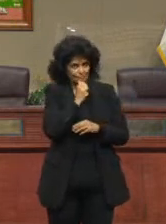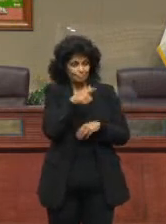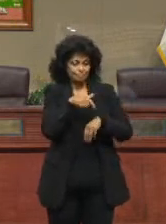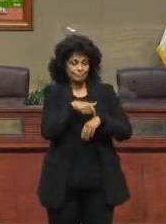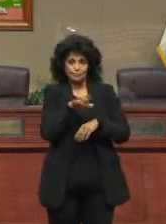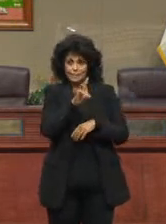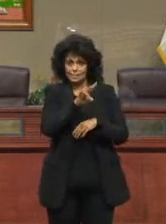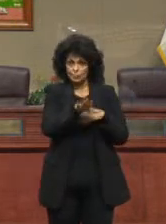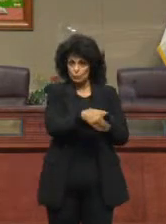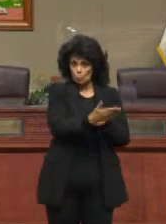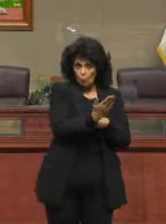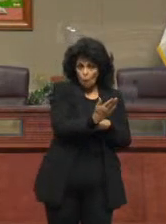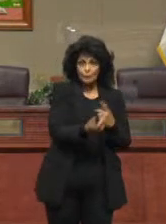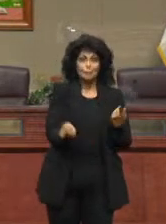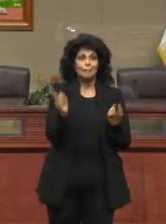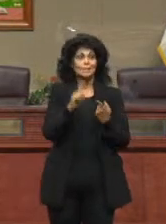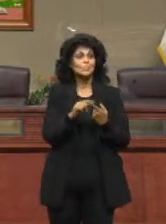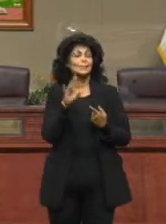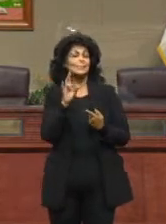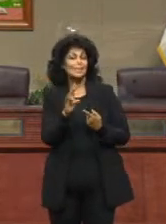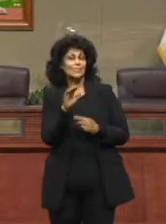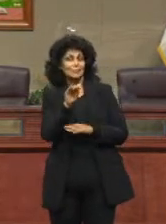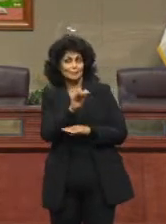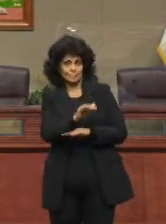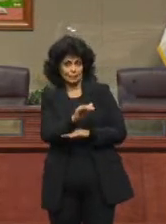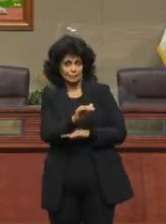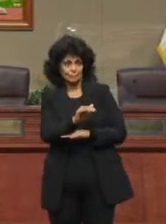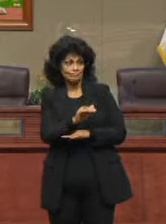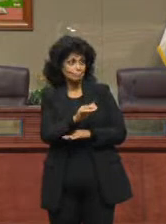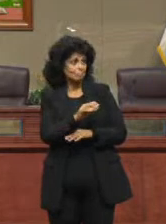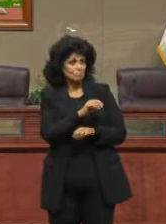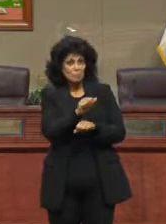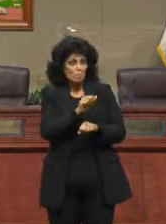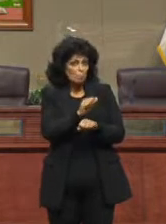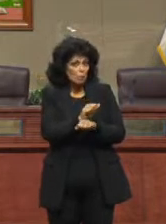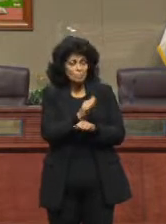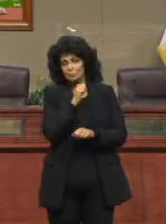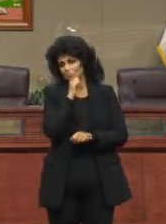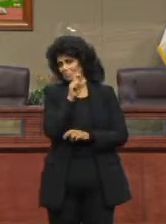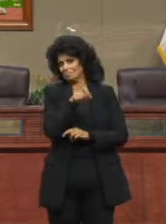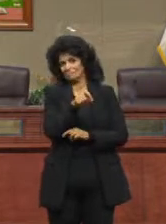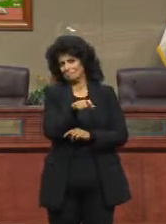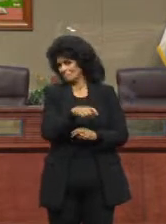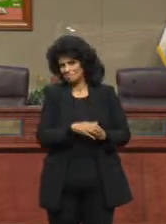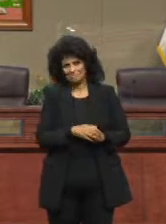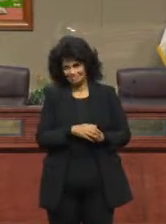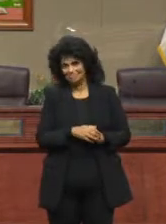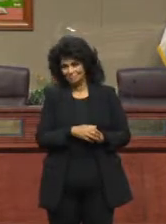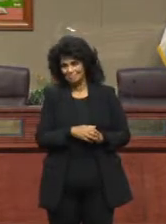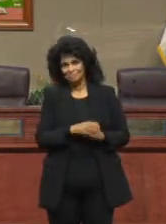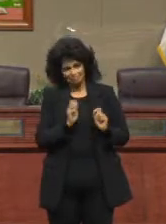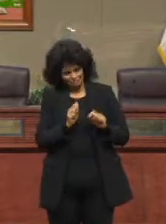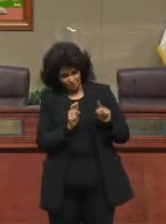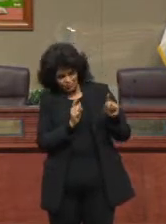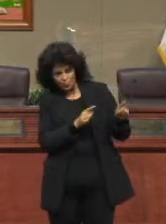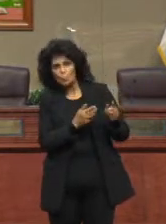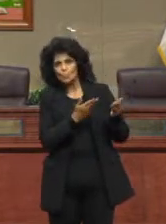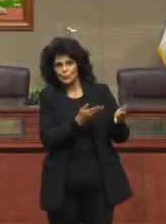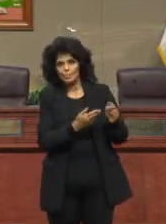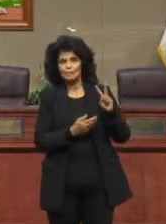7 a.m. and 7 p.m. No appointments are necessary at the Valencia or FEMA